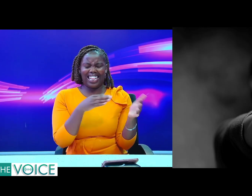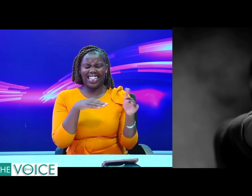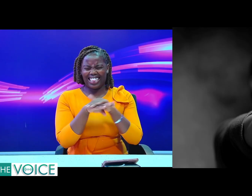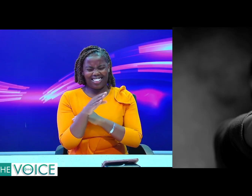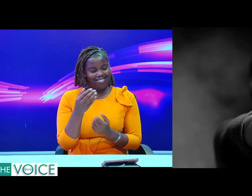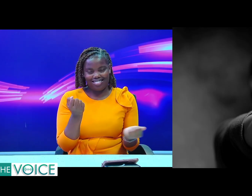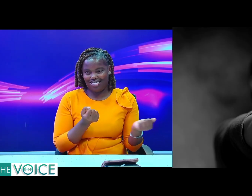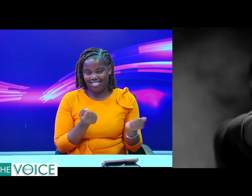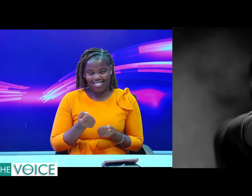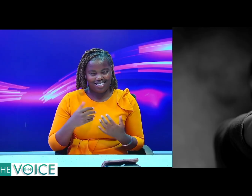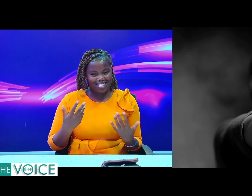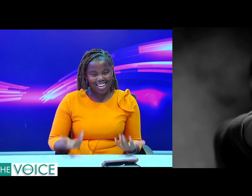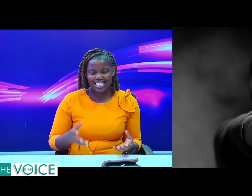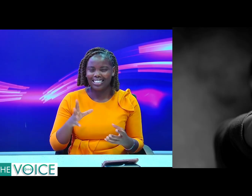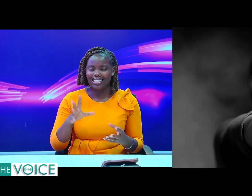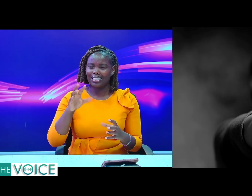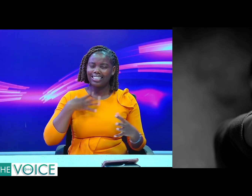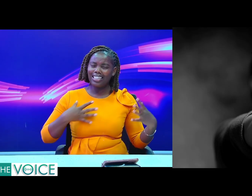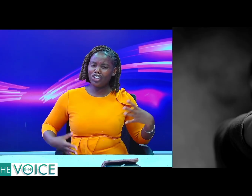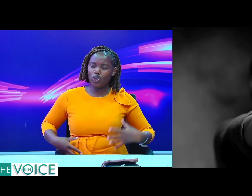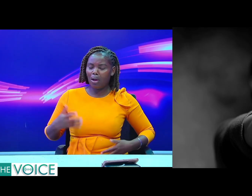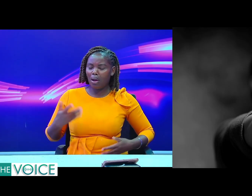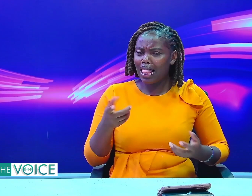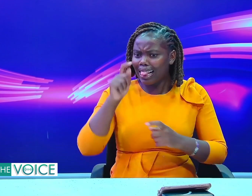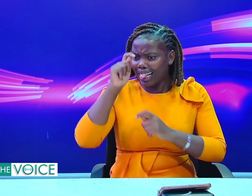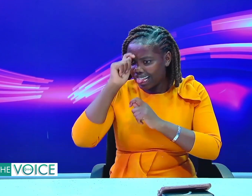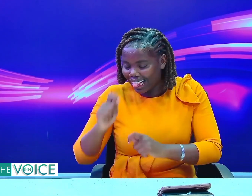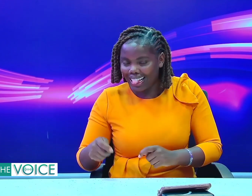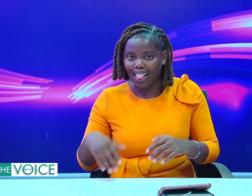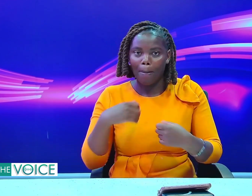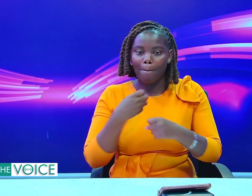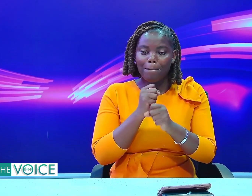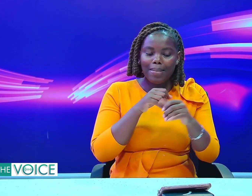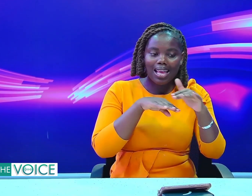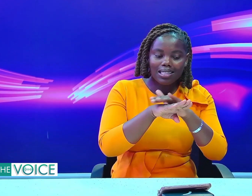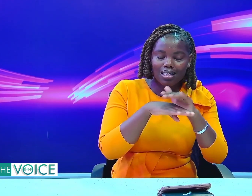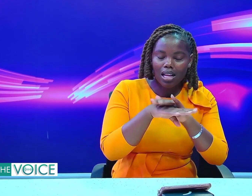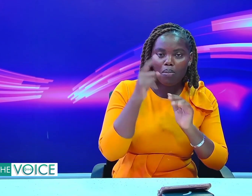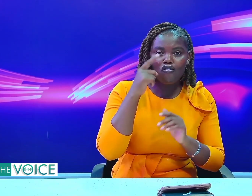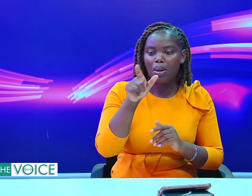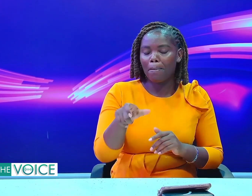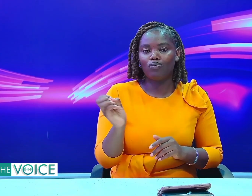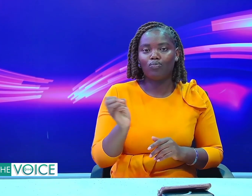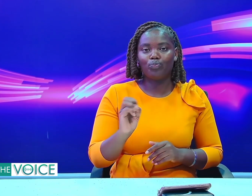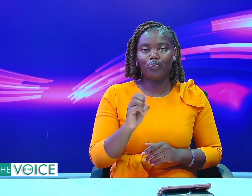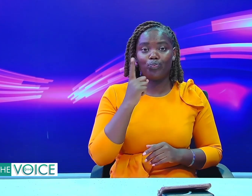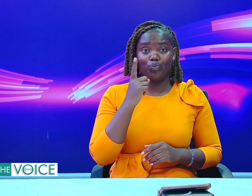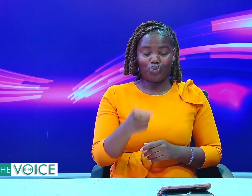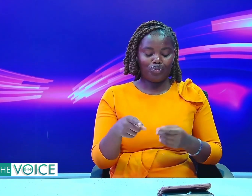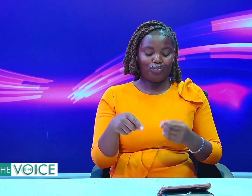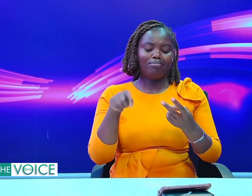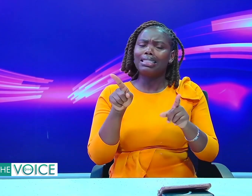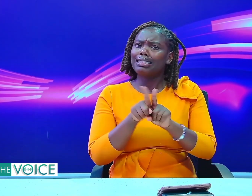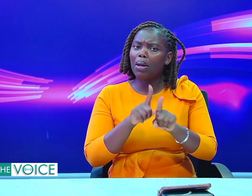Sometimes you see when, for example, you're a person with disability, and people, yes, they might be trying to put you in the car, help you, assist you, get in the